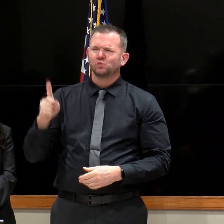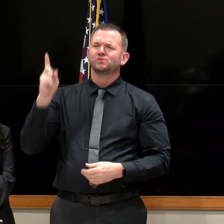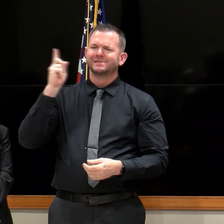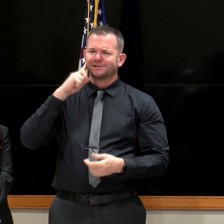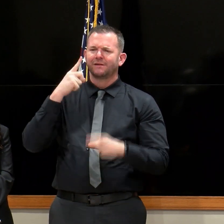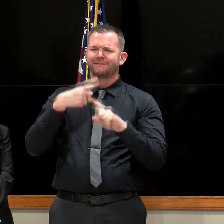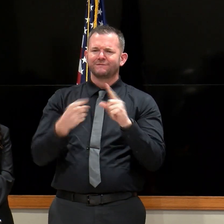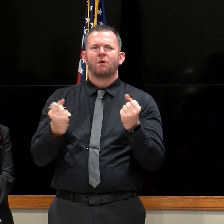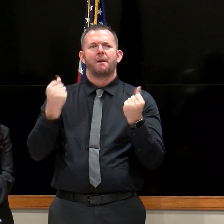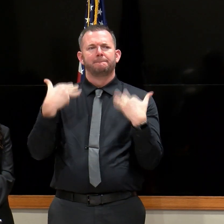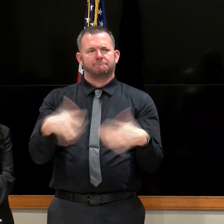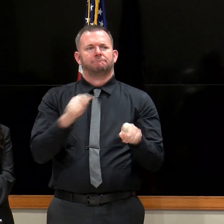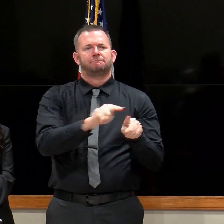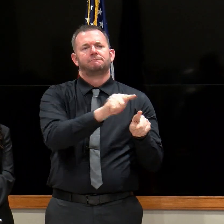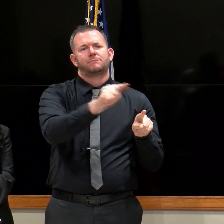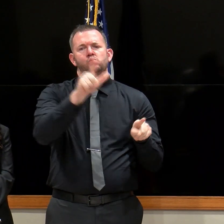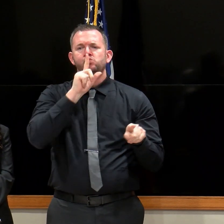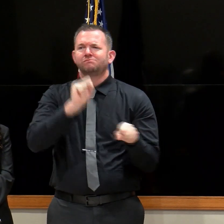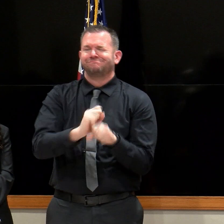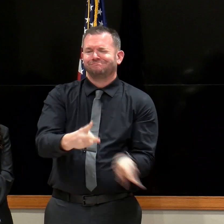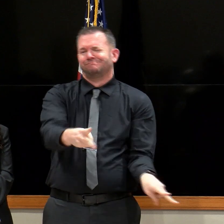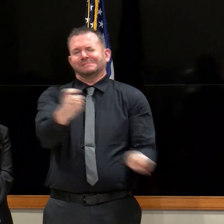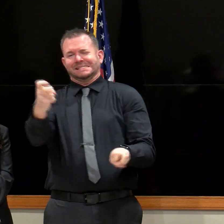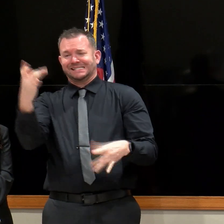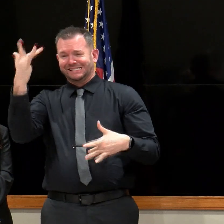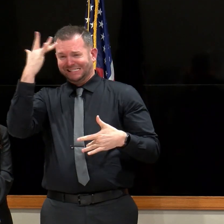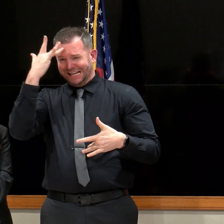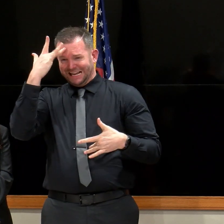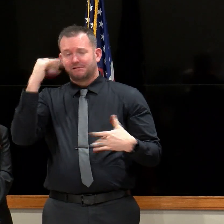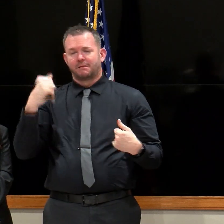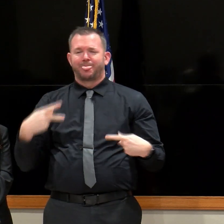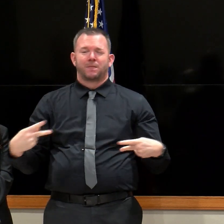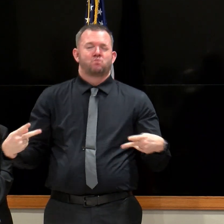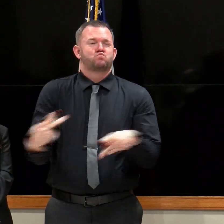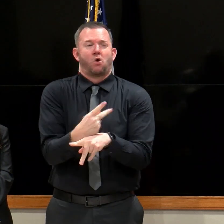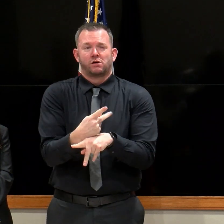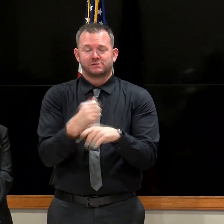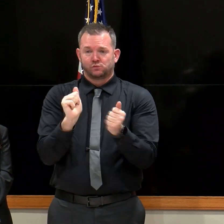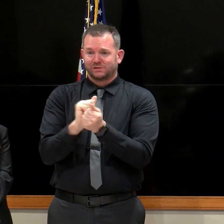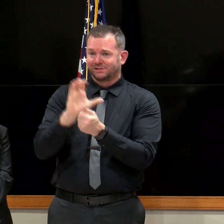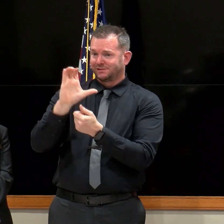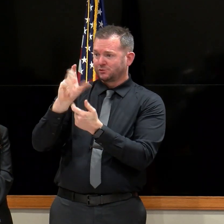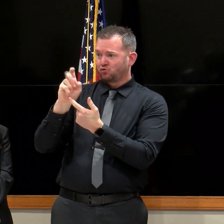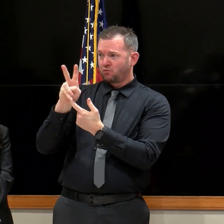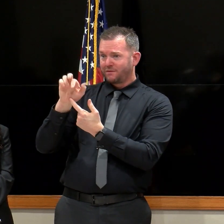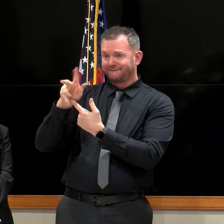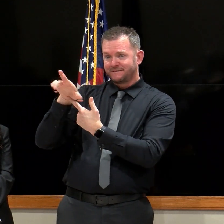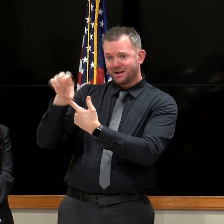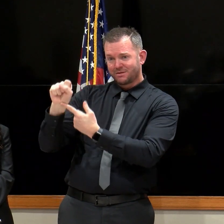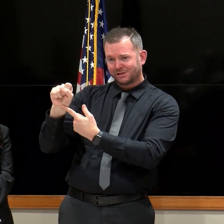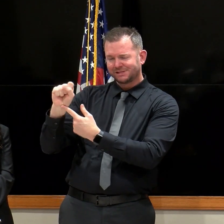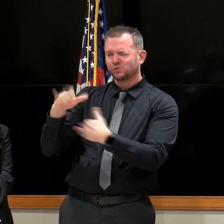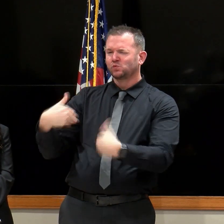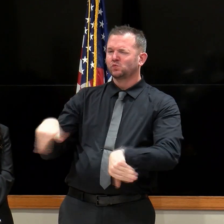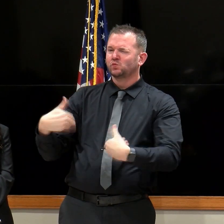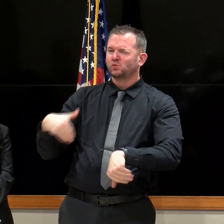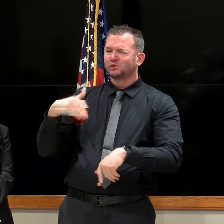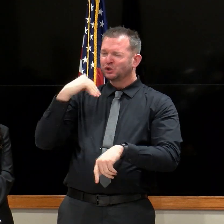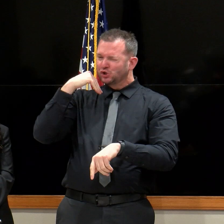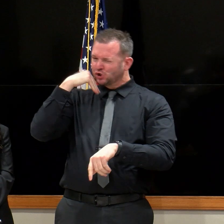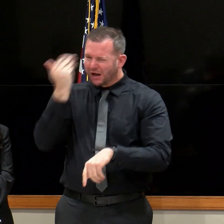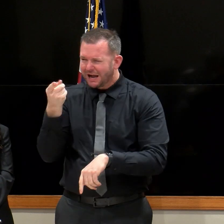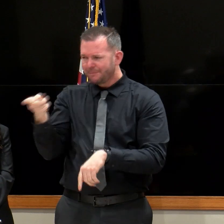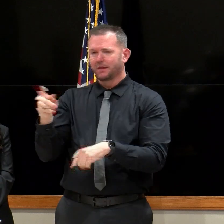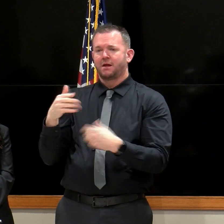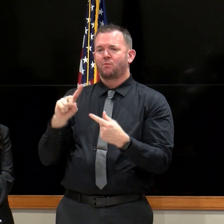the worst of COVID-19 is the shame they feel when they spread it to a loved